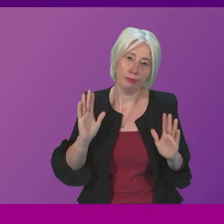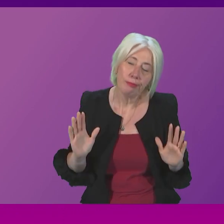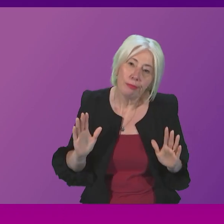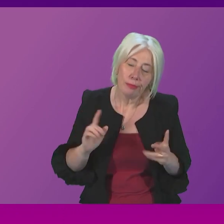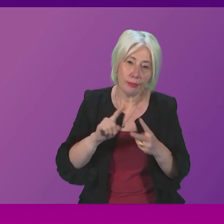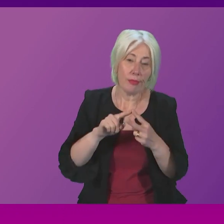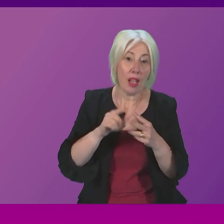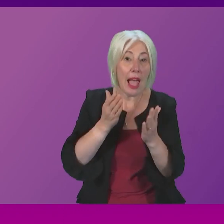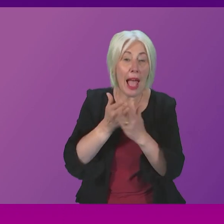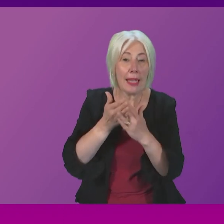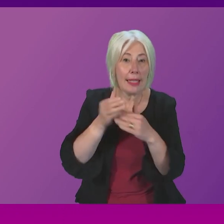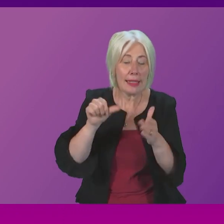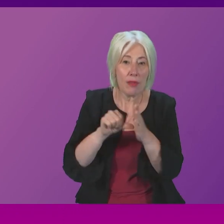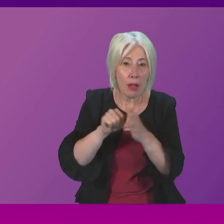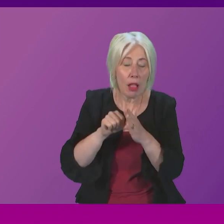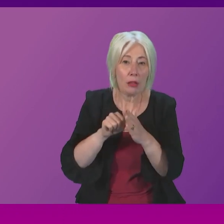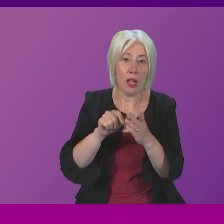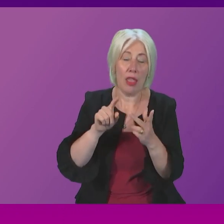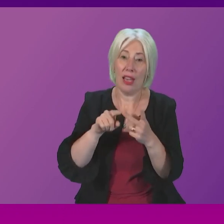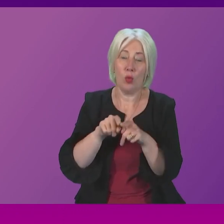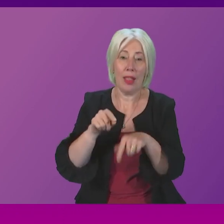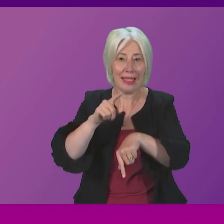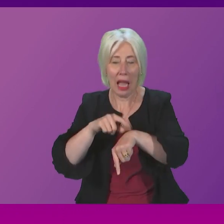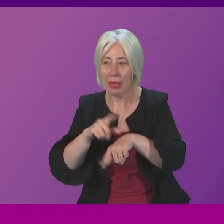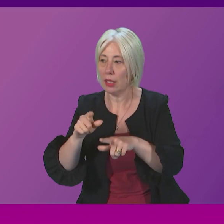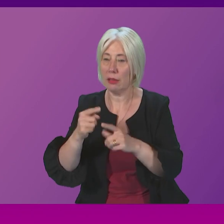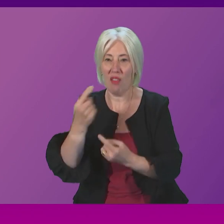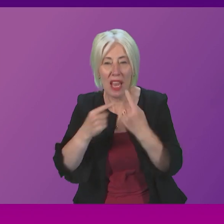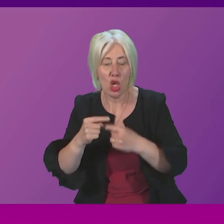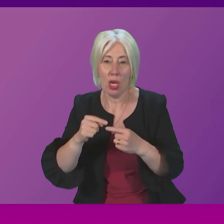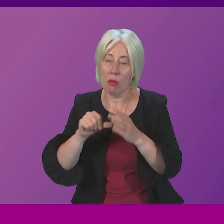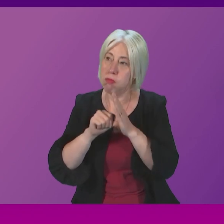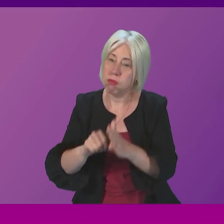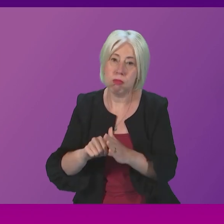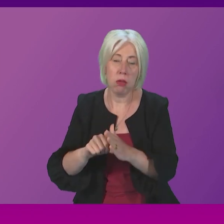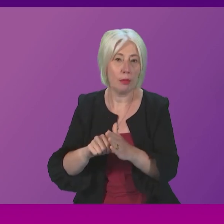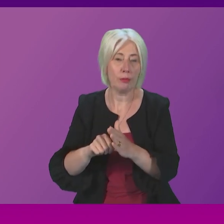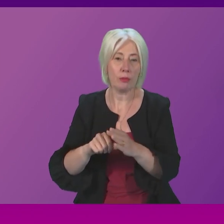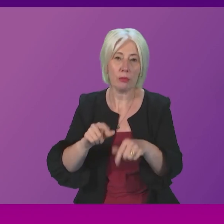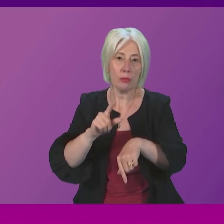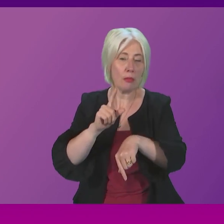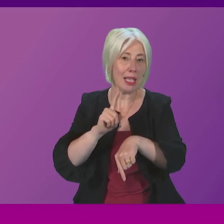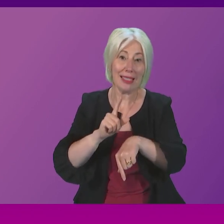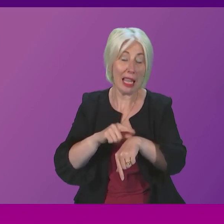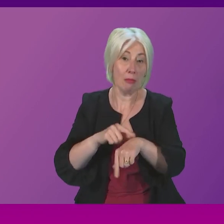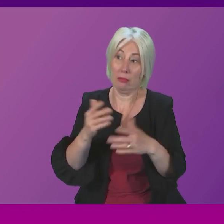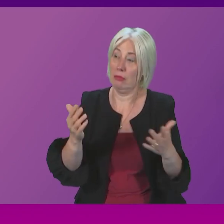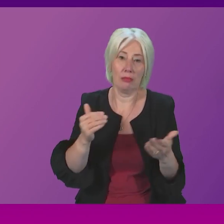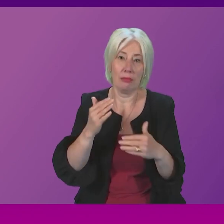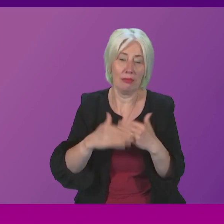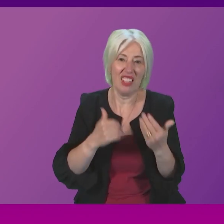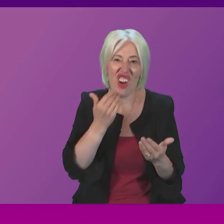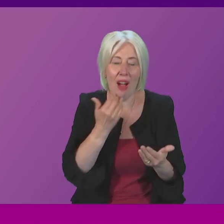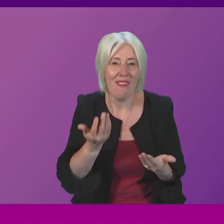And if access is difficult, time and information are really important. And time is in very short supply in this